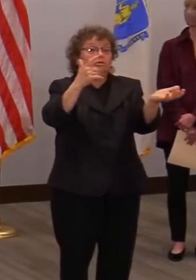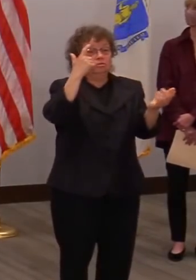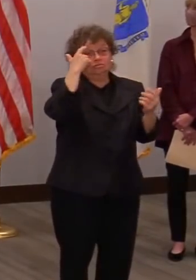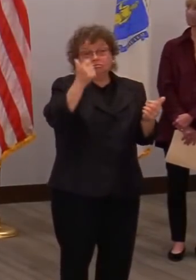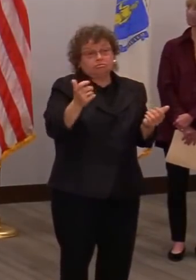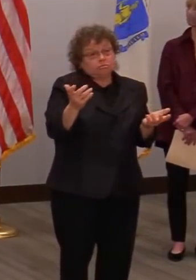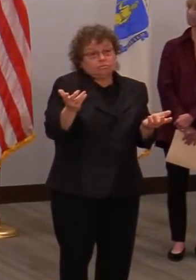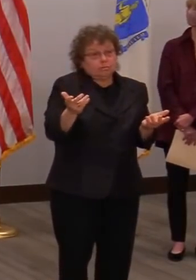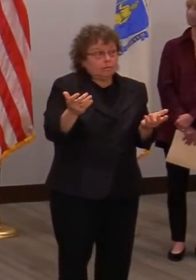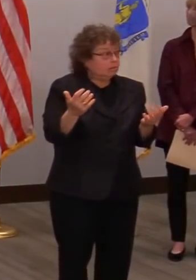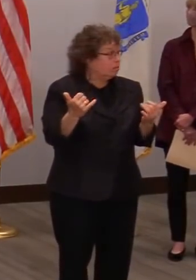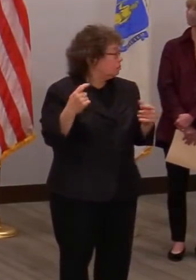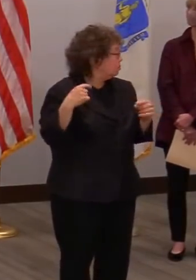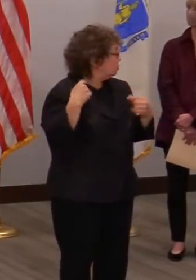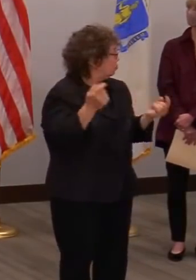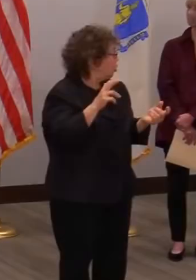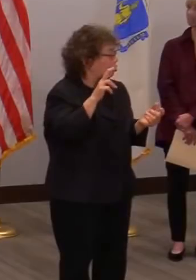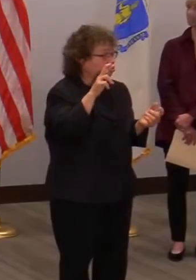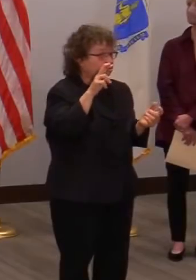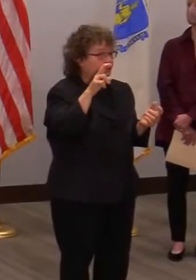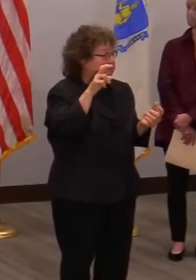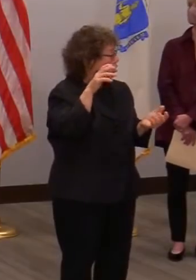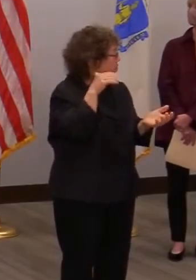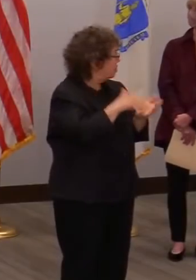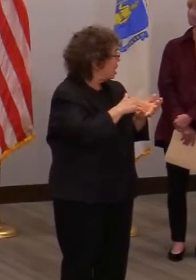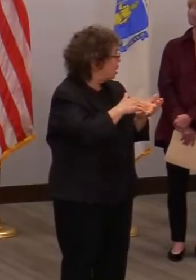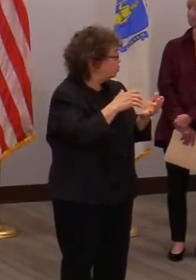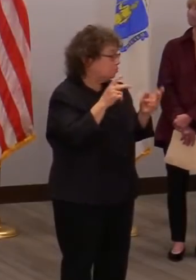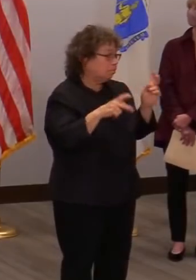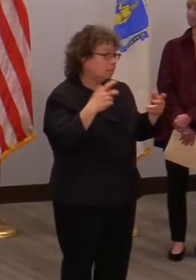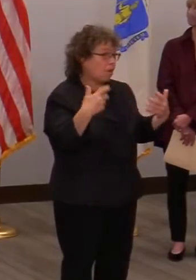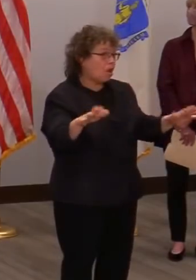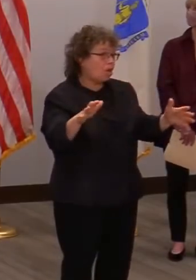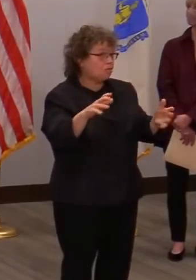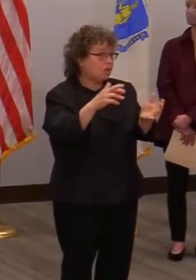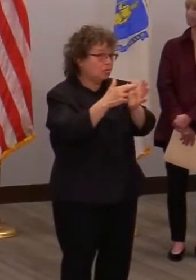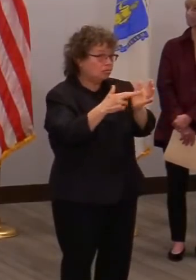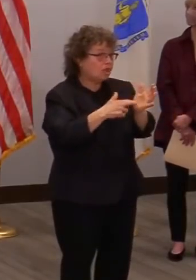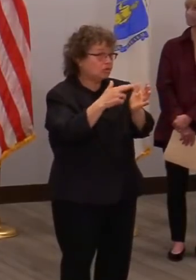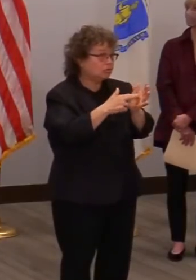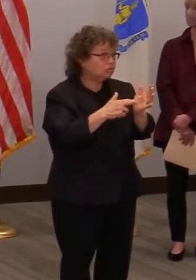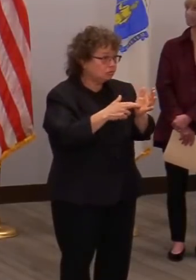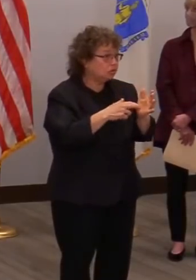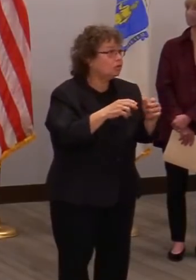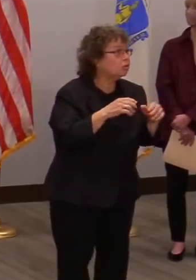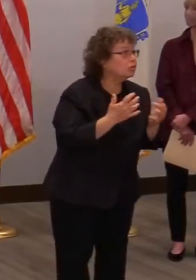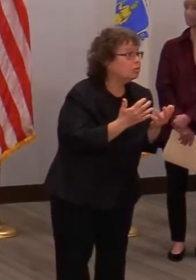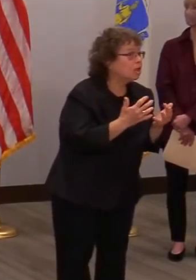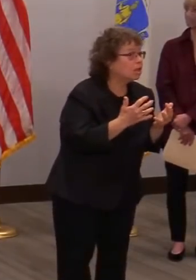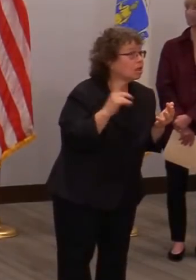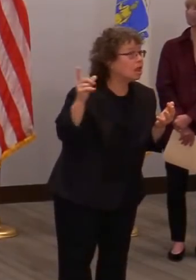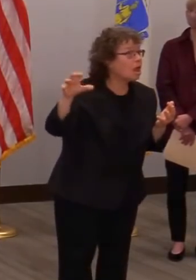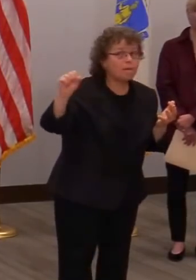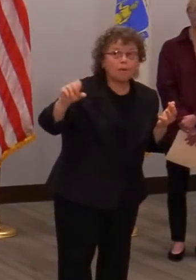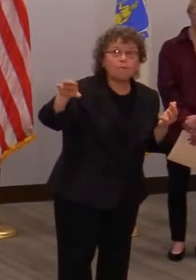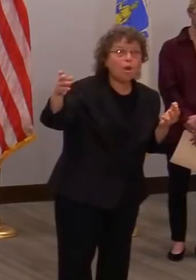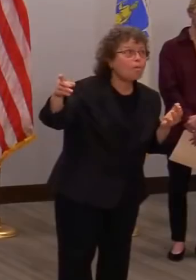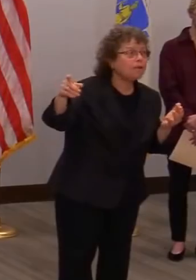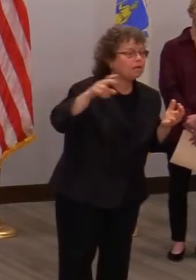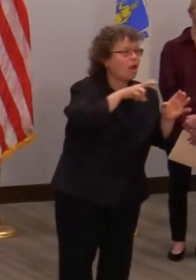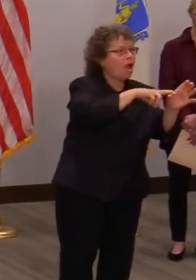we've had, about 300,000 people who pre-registered and then unregistered because they got an appointment somewhere else? Yeah. Is that about right?